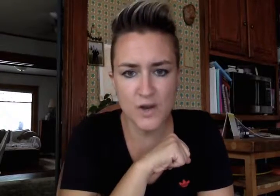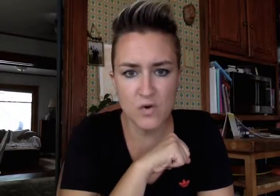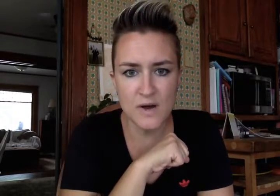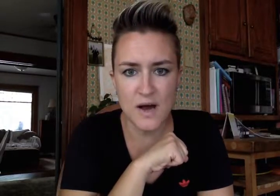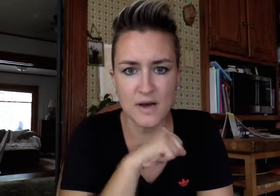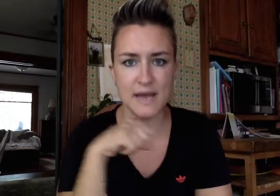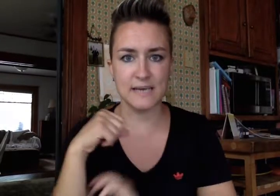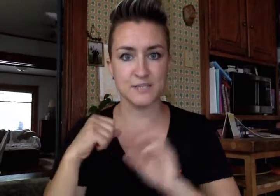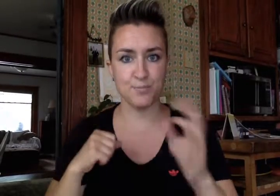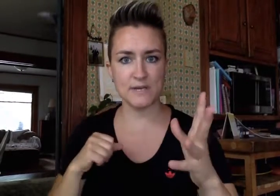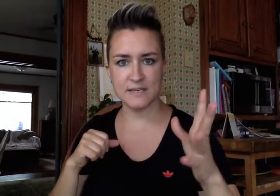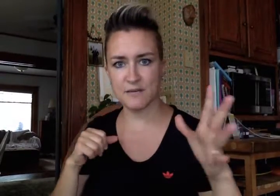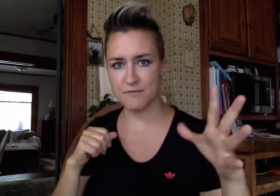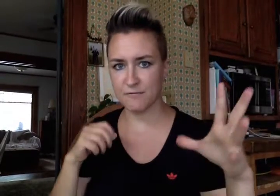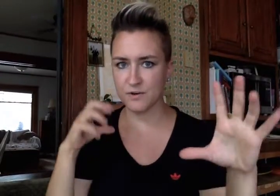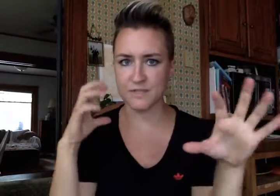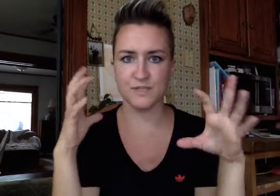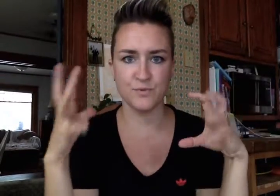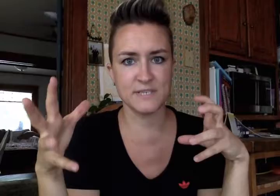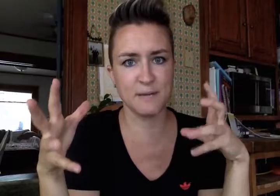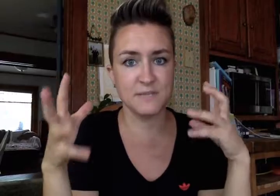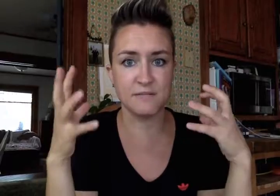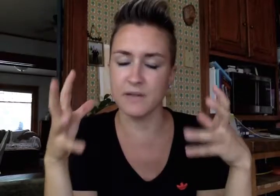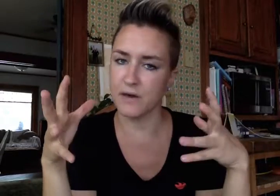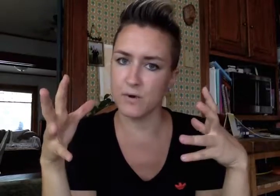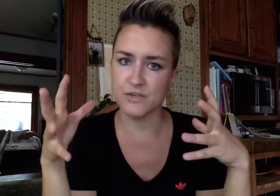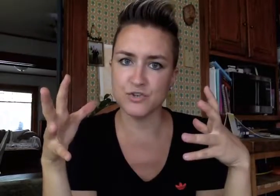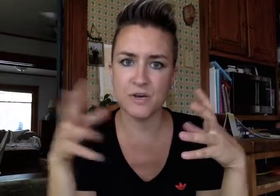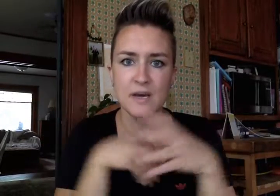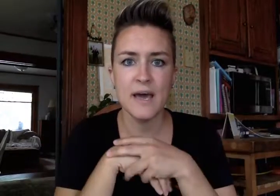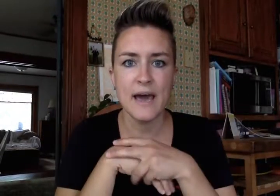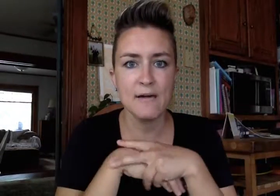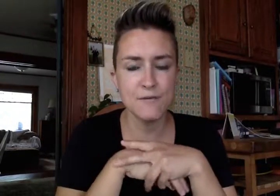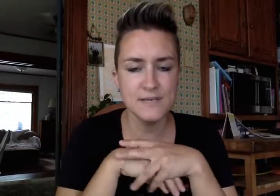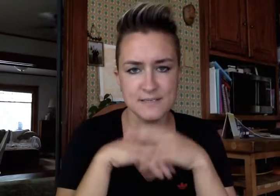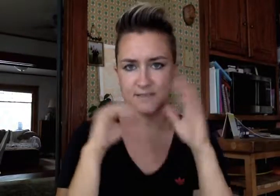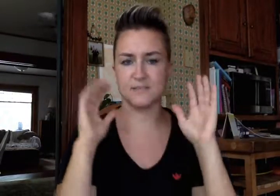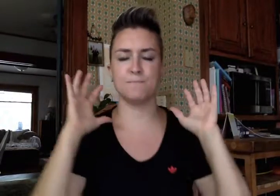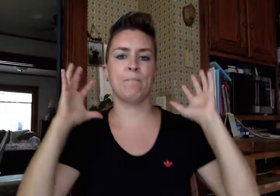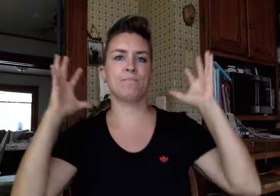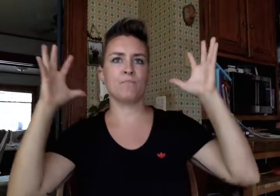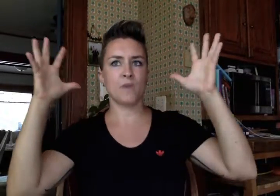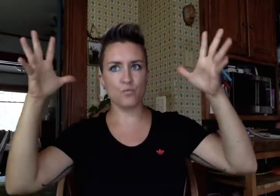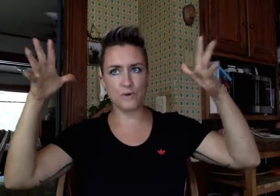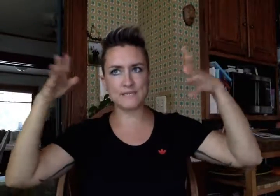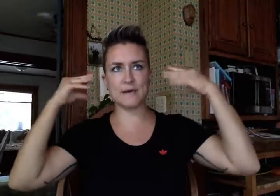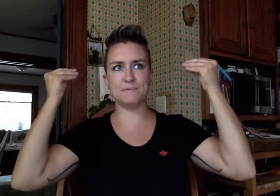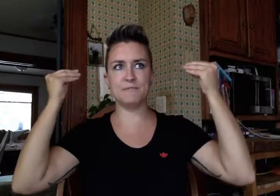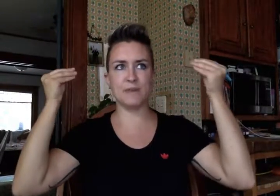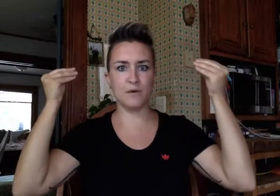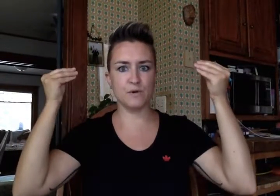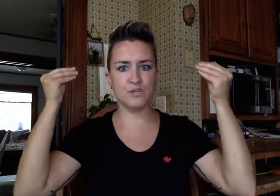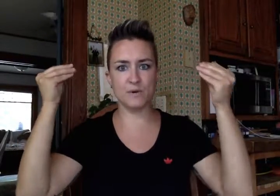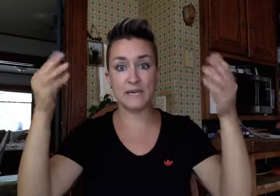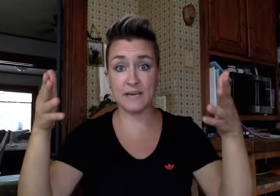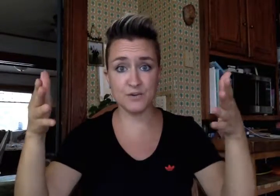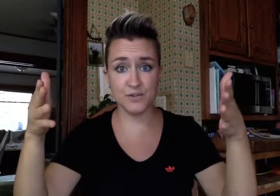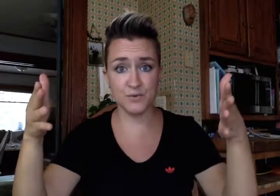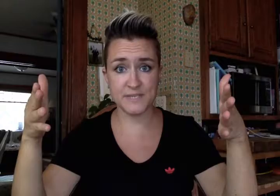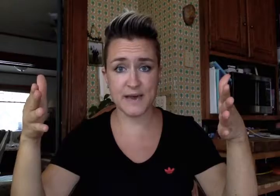note on expressive versus receptive language. Everest's receptive language, what he hears you